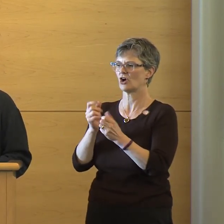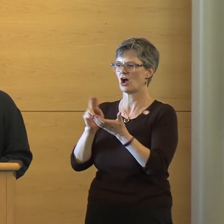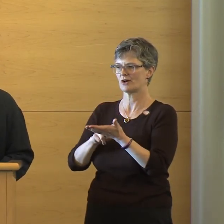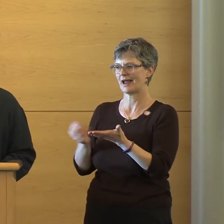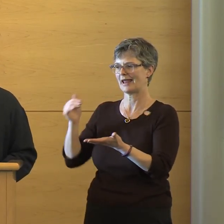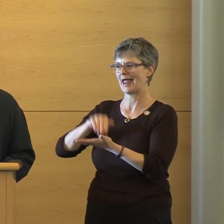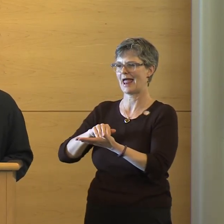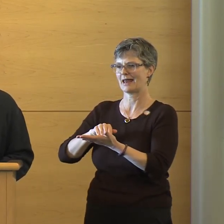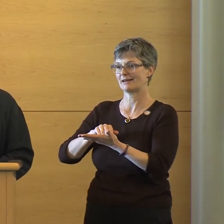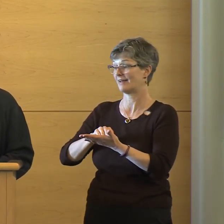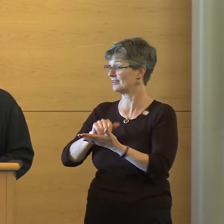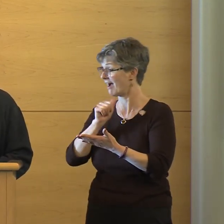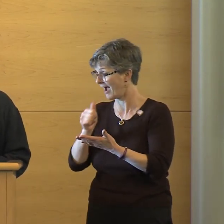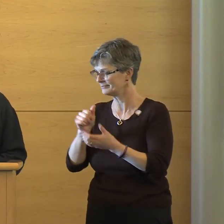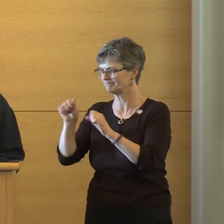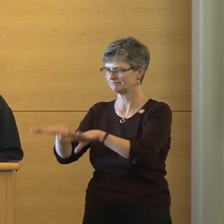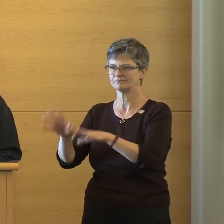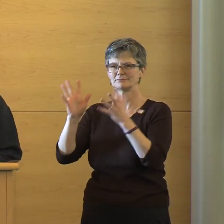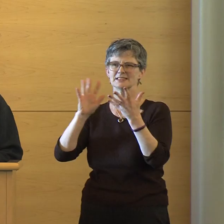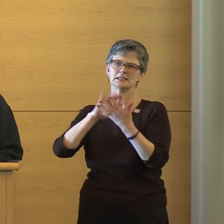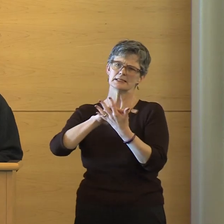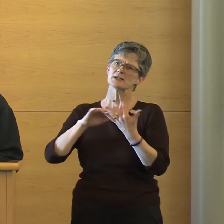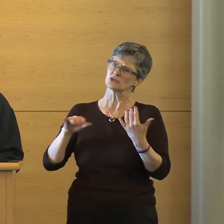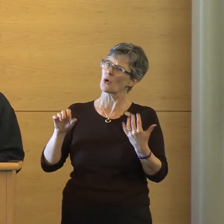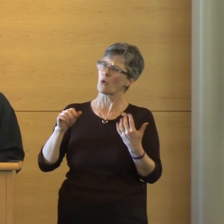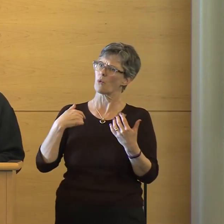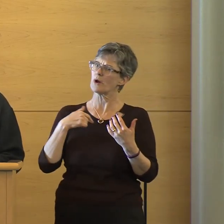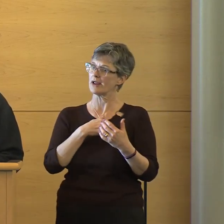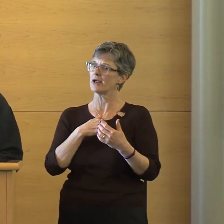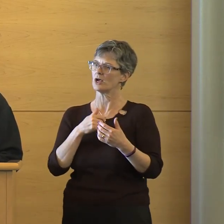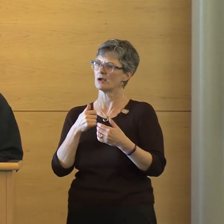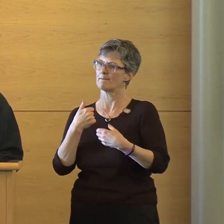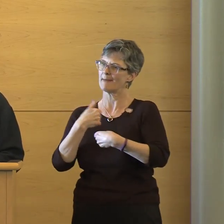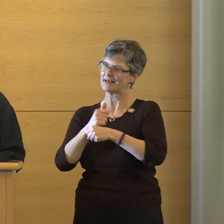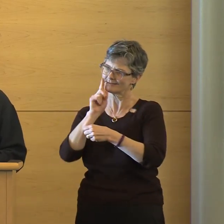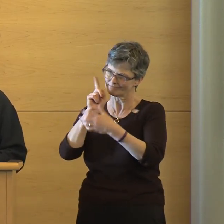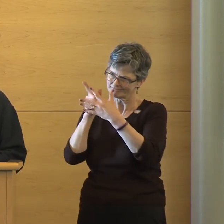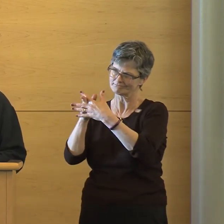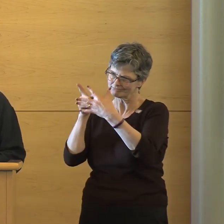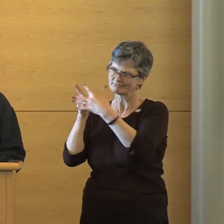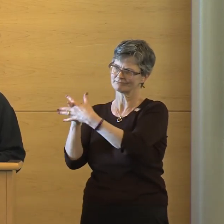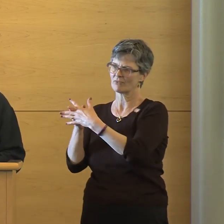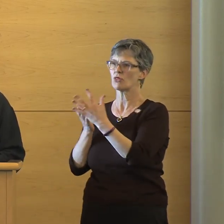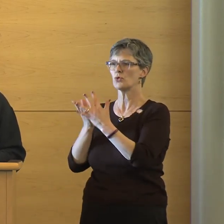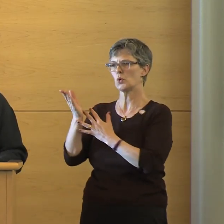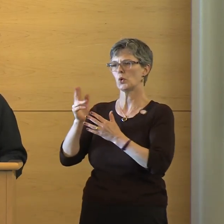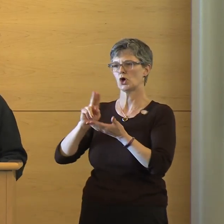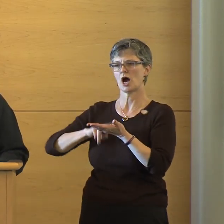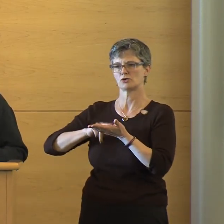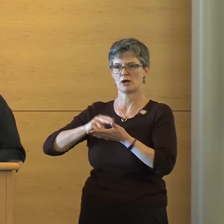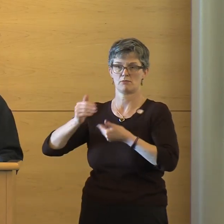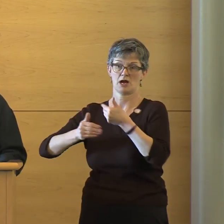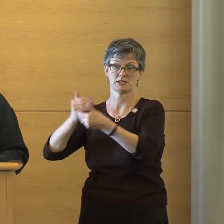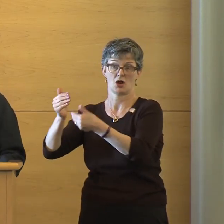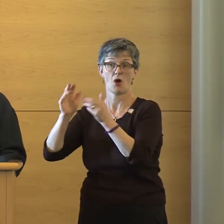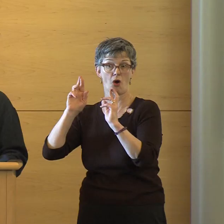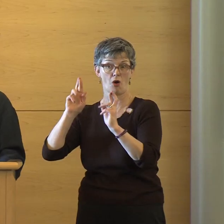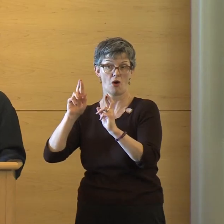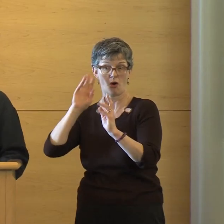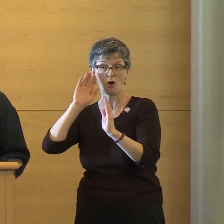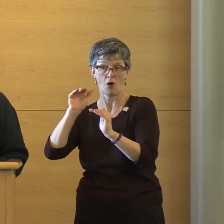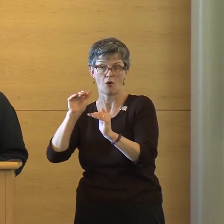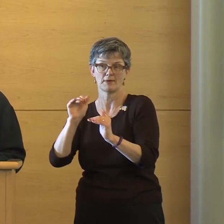roadmap and we expect you to meet certain deadlines en route to improved accessibility. And if you can do that,